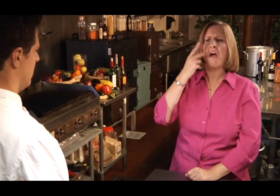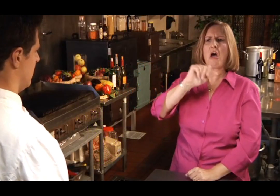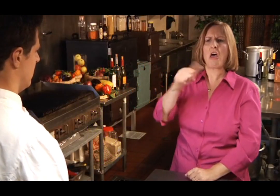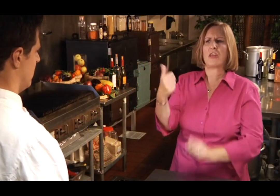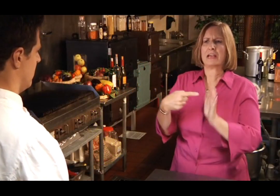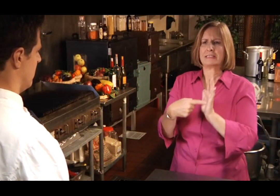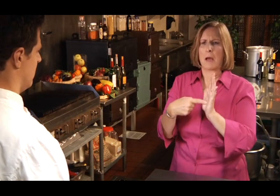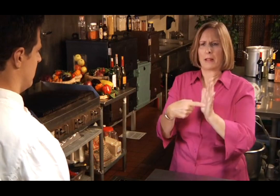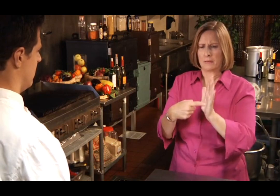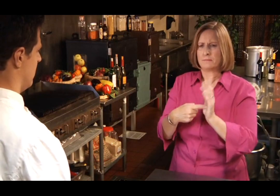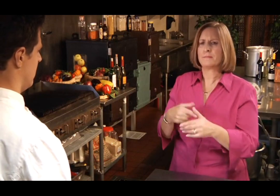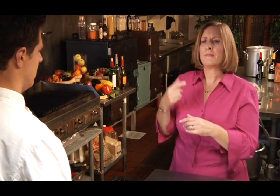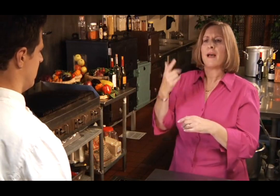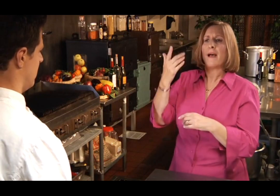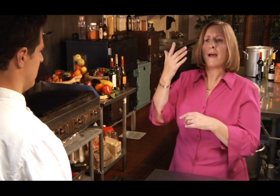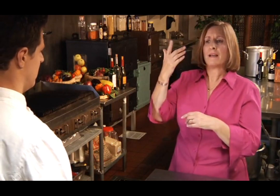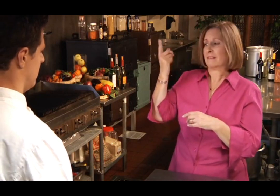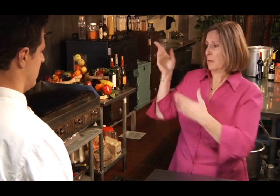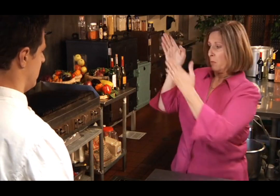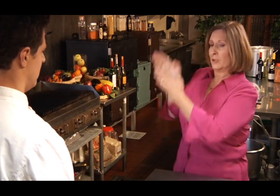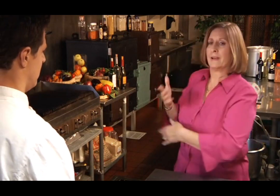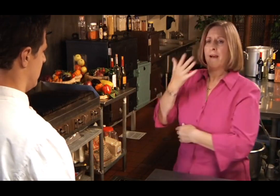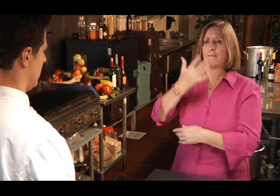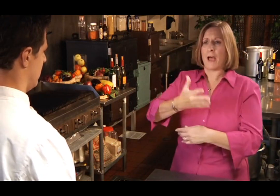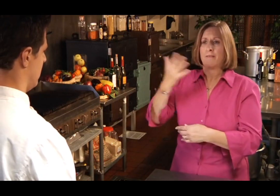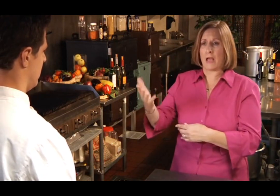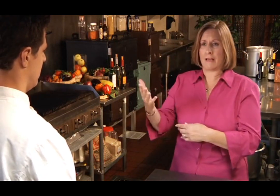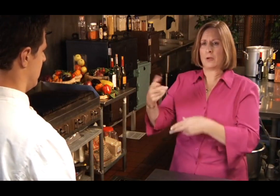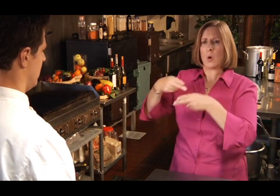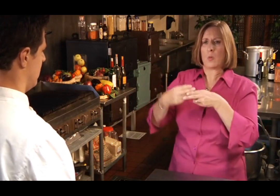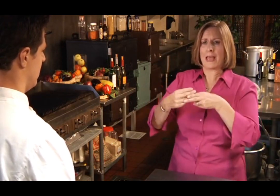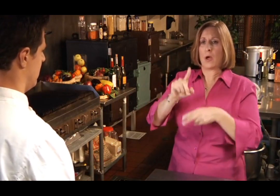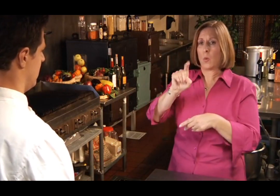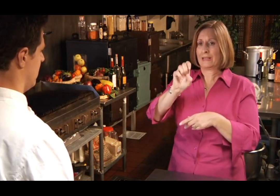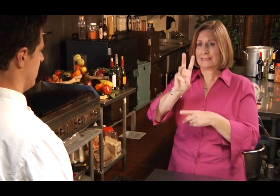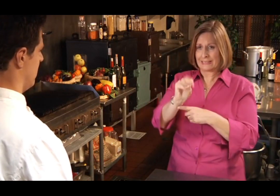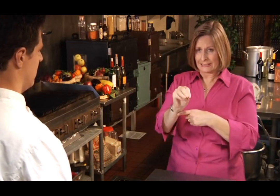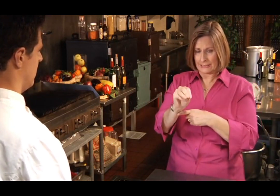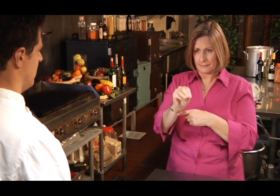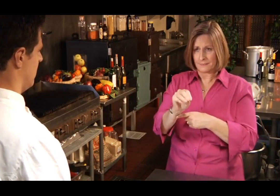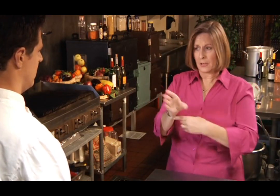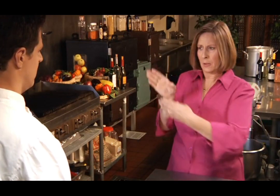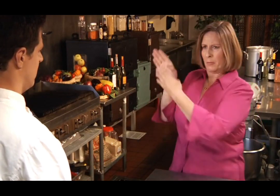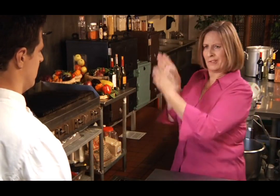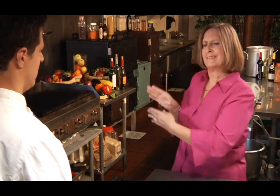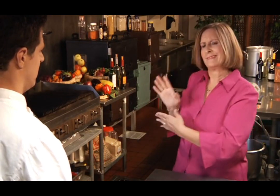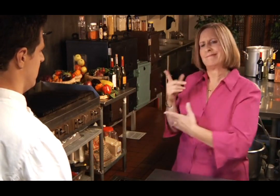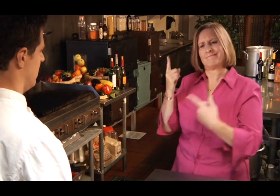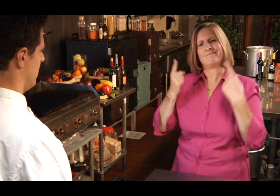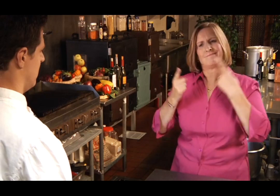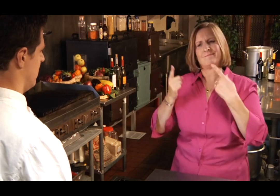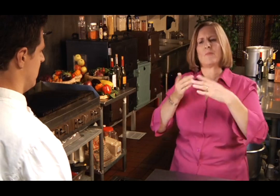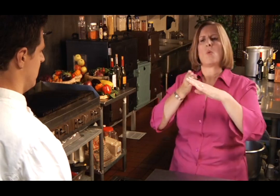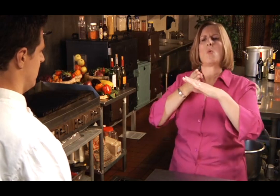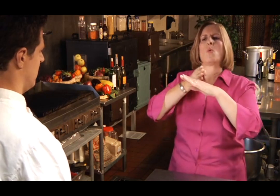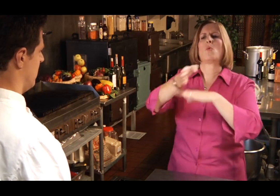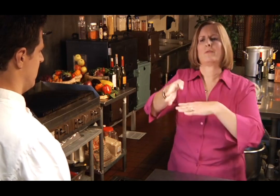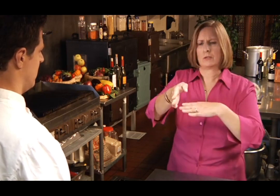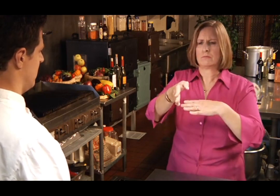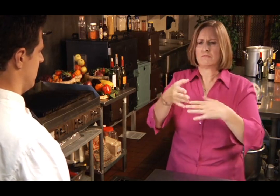Let's look at another example. A person is 5 feet 5 inches and weighs 160 pounds. This person is considered